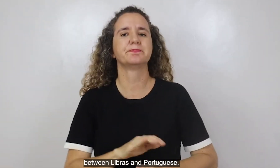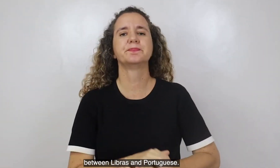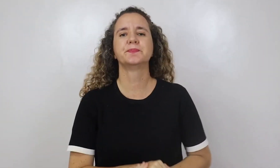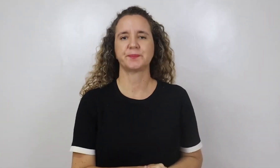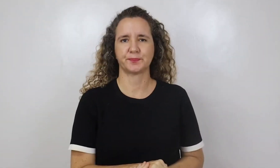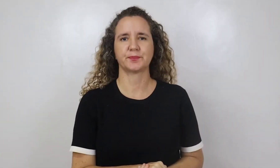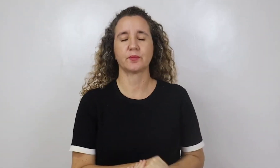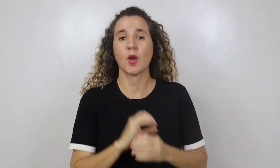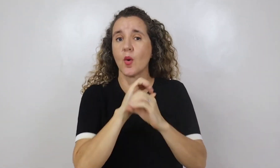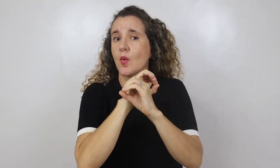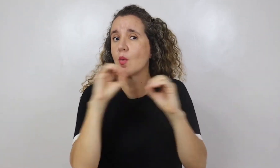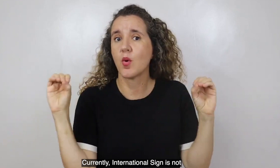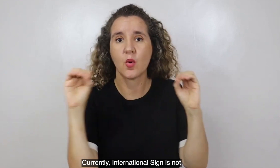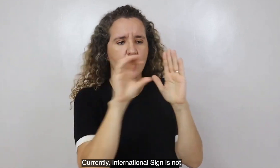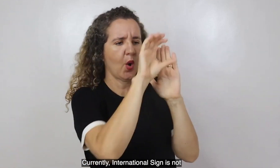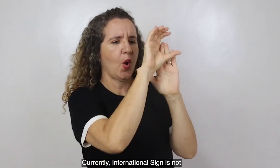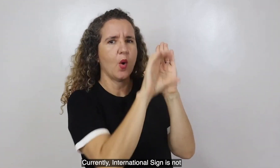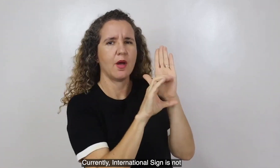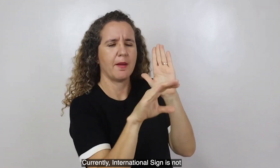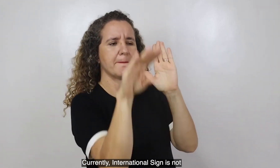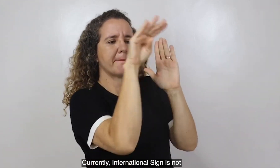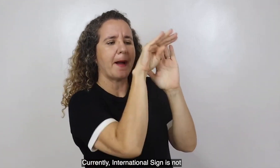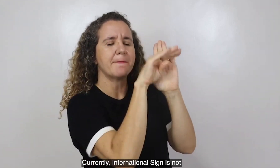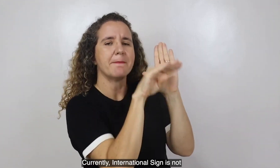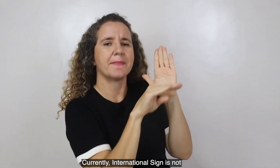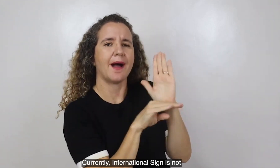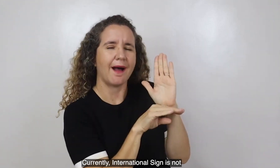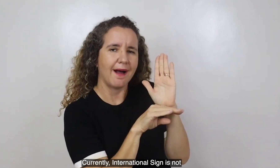Currently, International Sign is not on the curriculum.